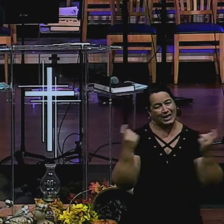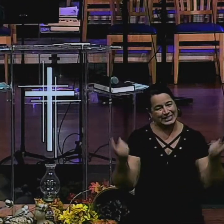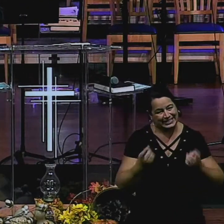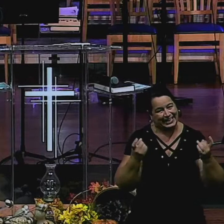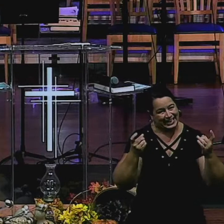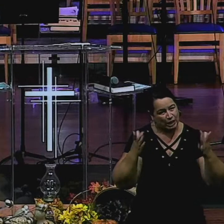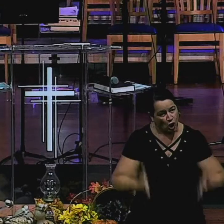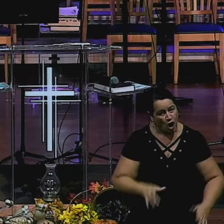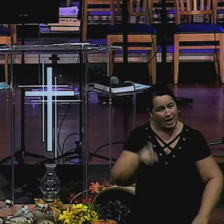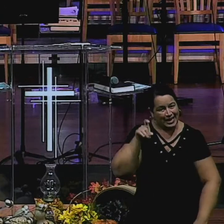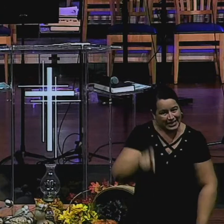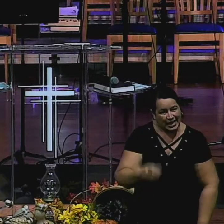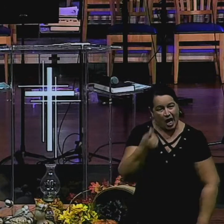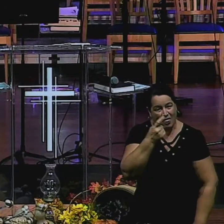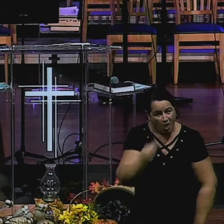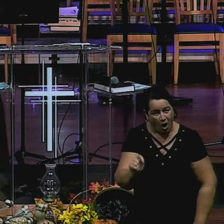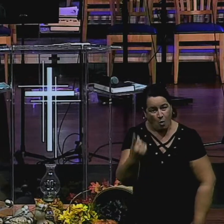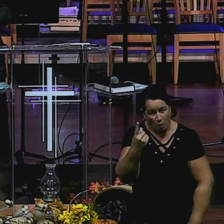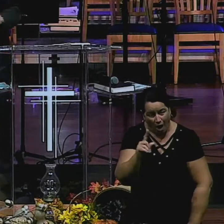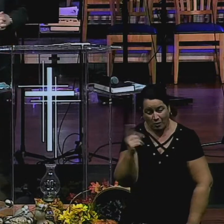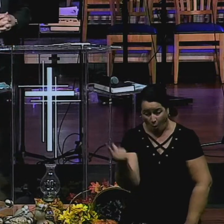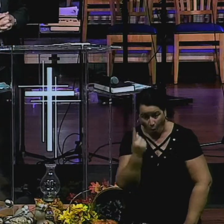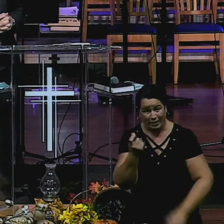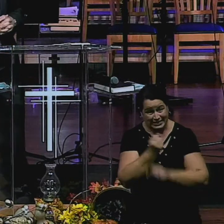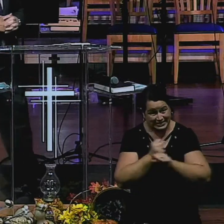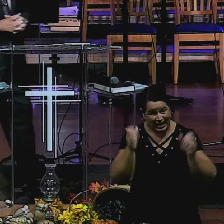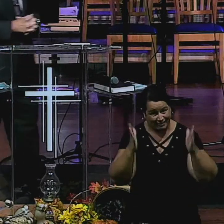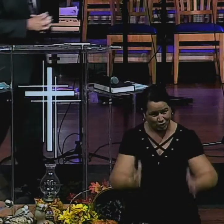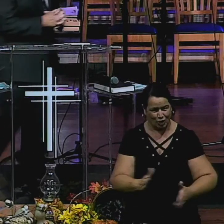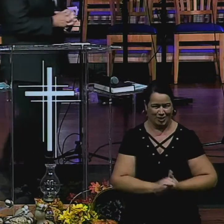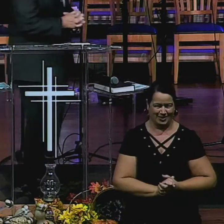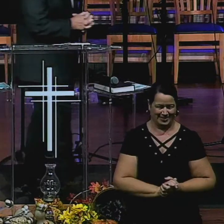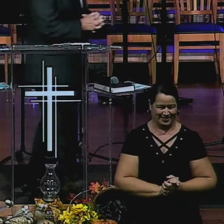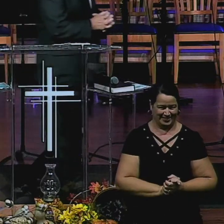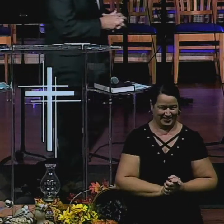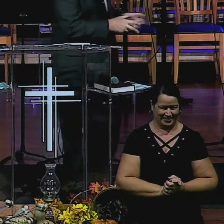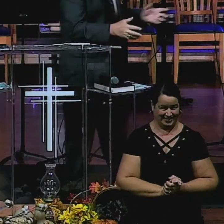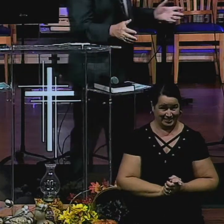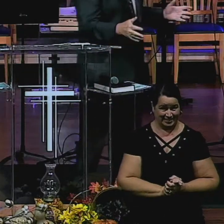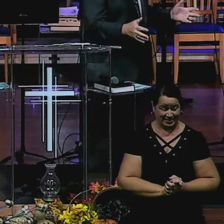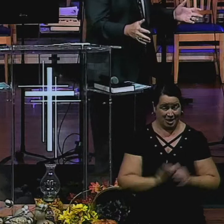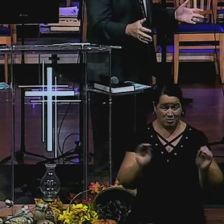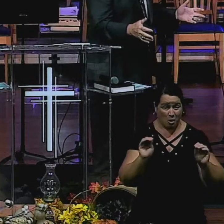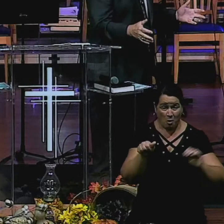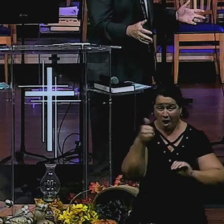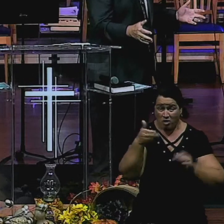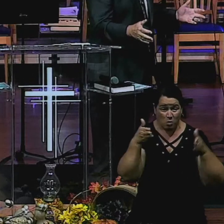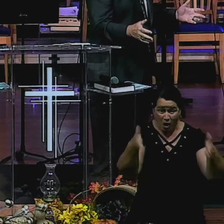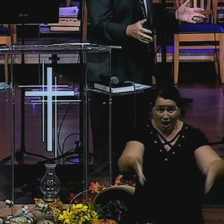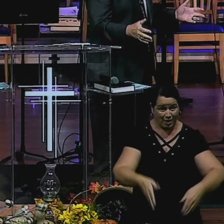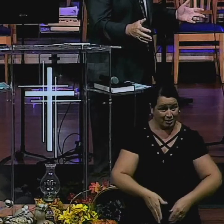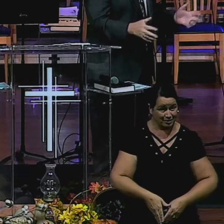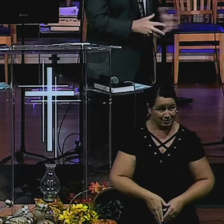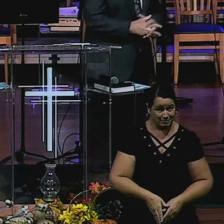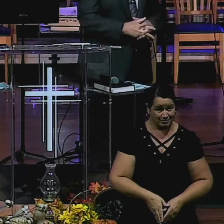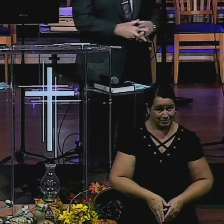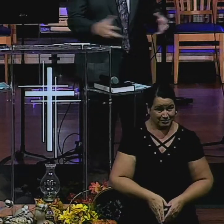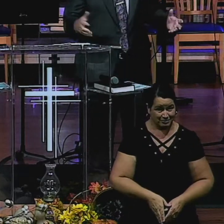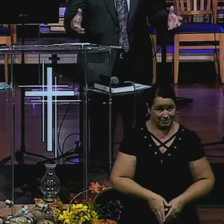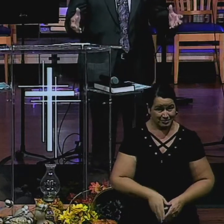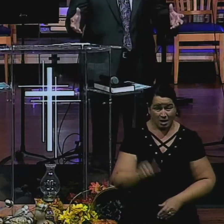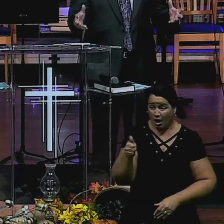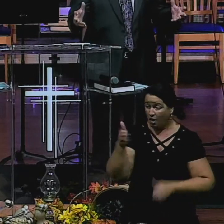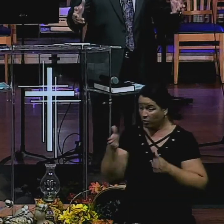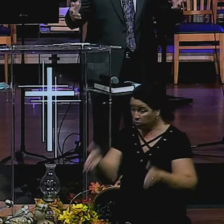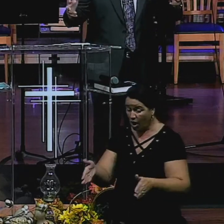the one and only Savior. And by the way, I may as well roll it out right now. There is no other way. If there was